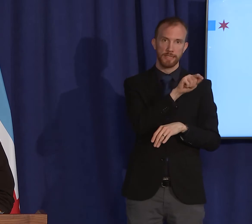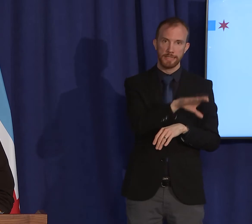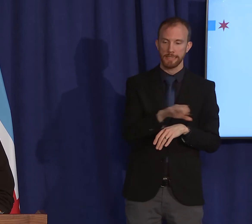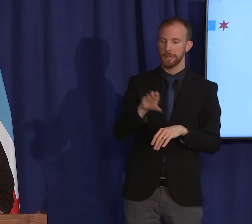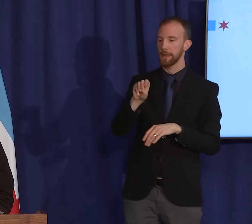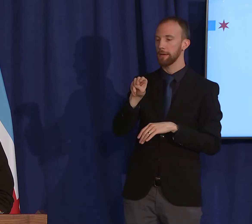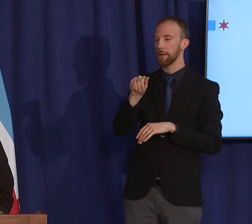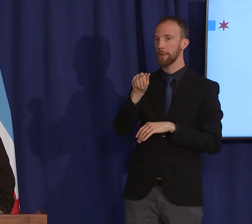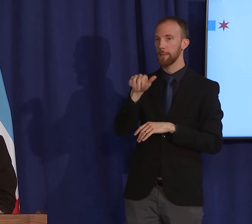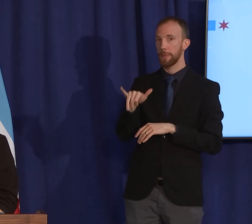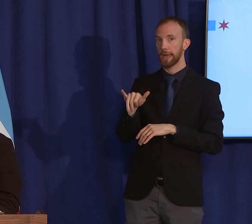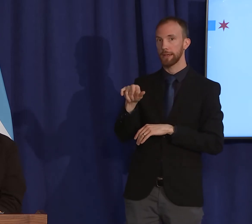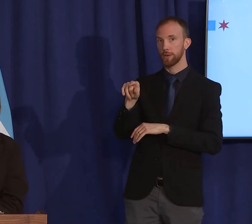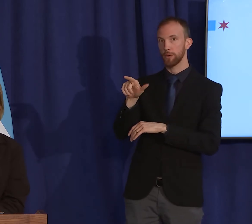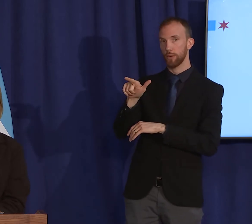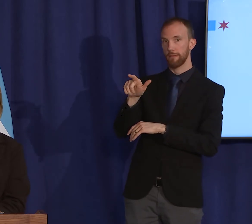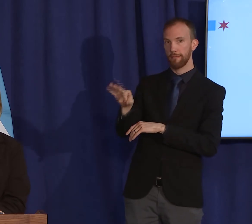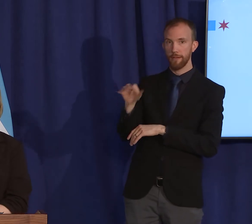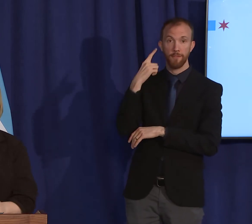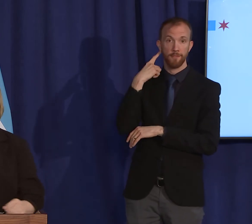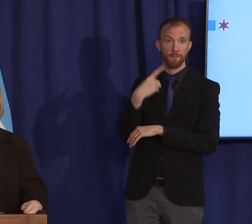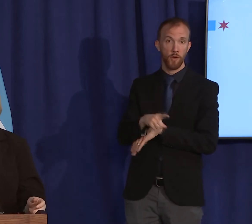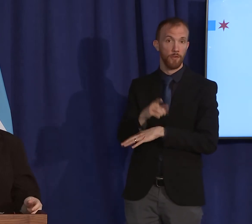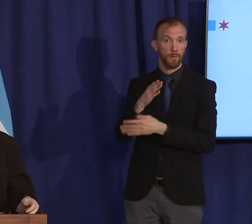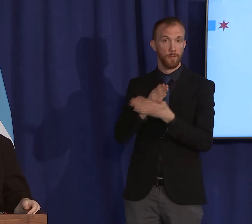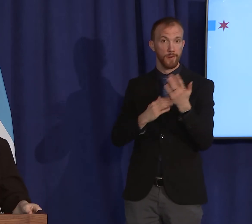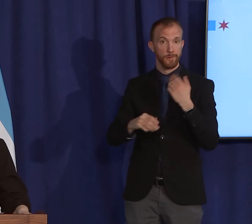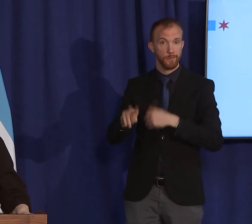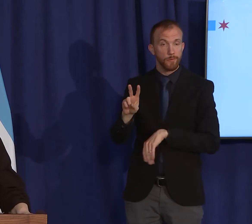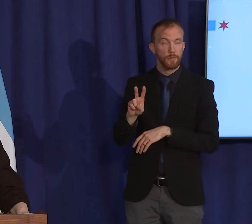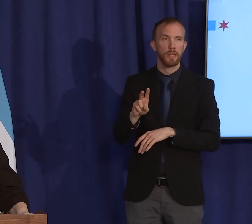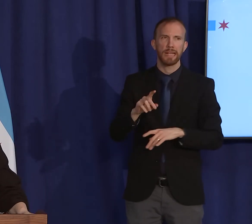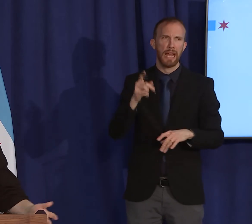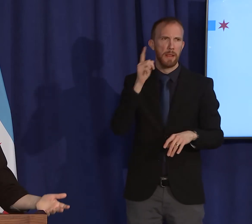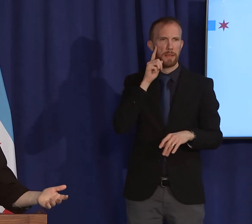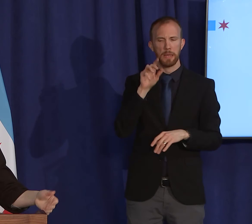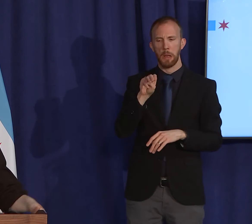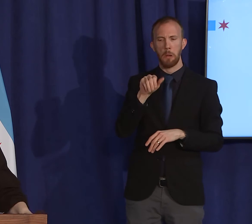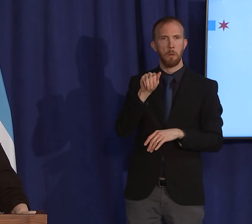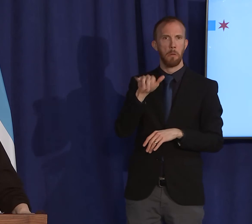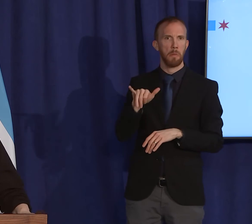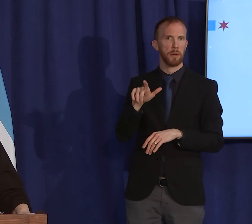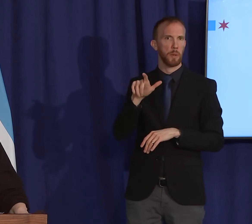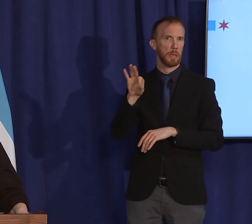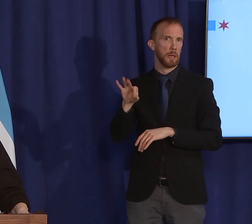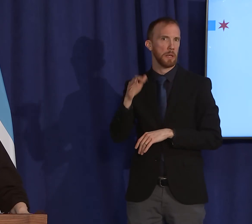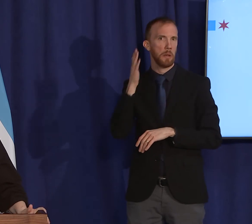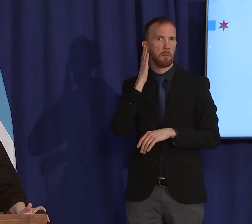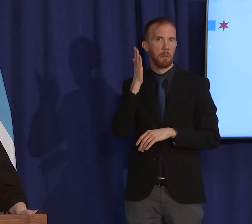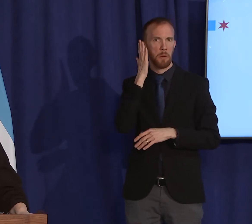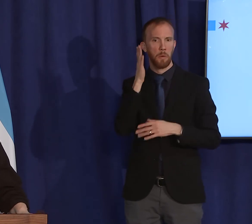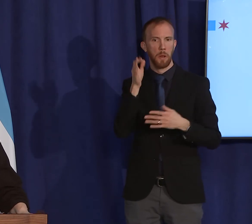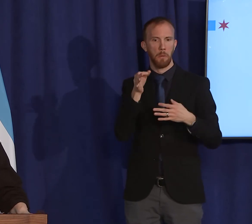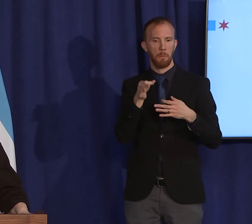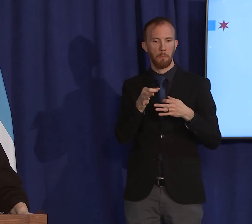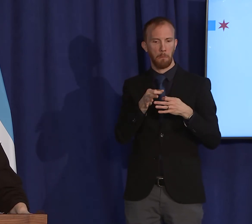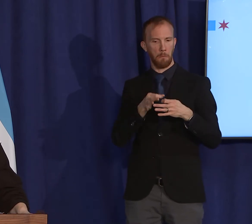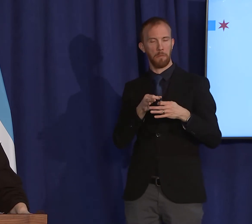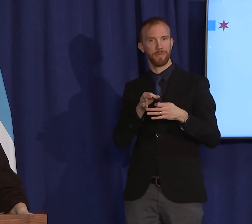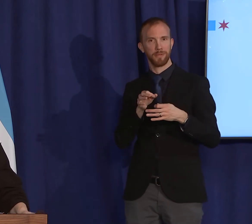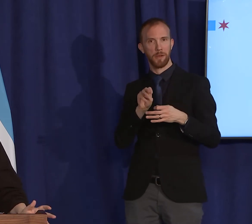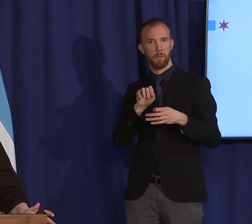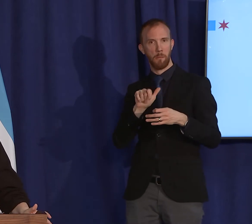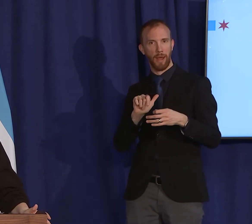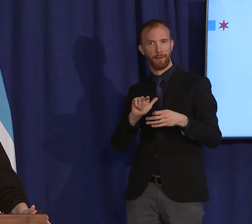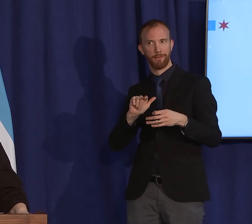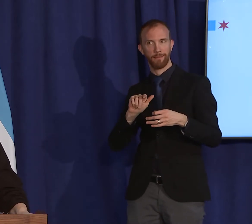for the expectation for phase 2. I think that probably that May 29th will move up to May 1st, possibly even earlier, but it's all going to depend on vaccine supply.